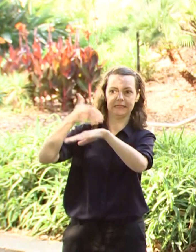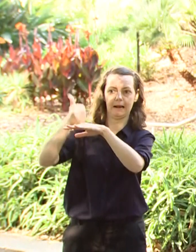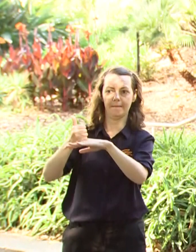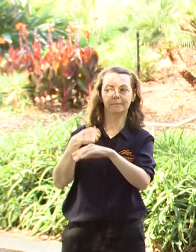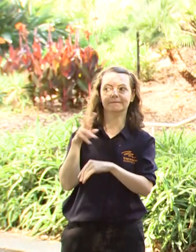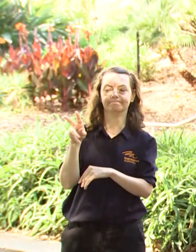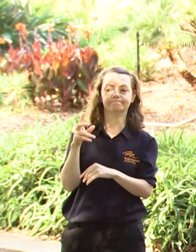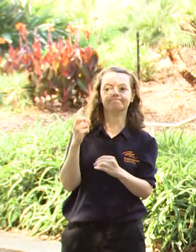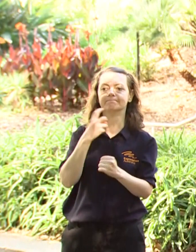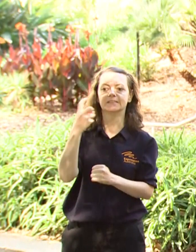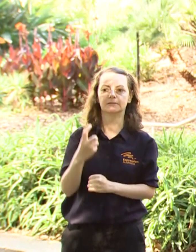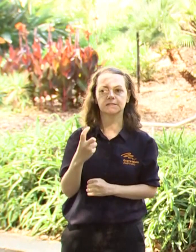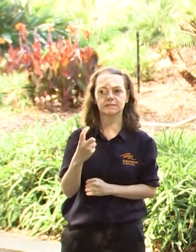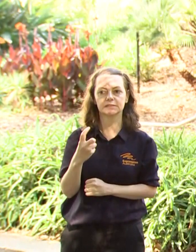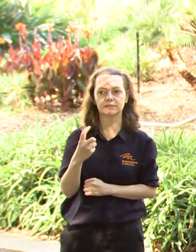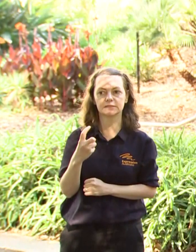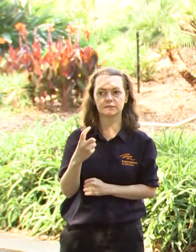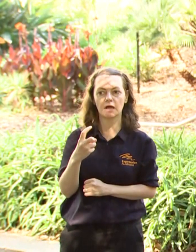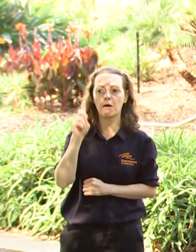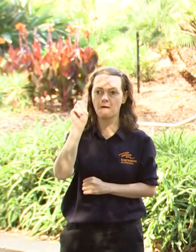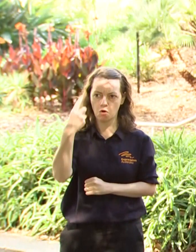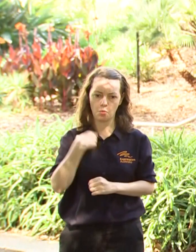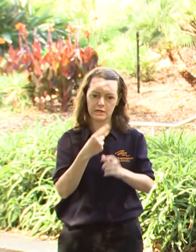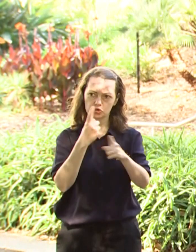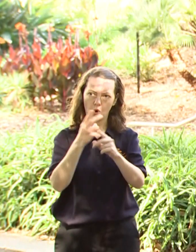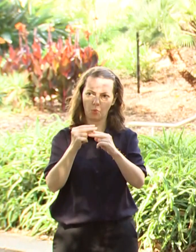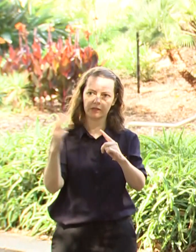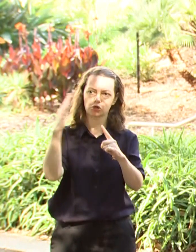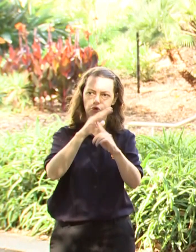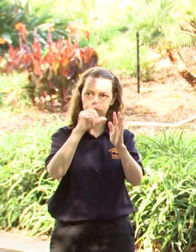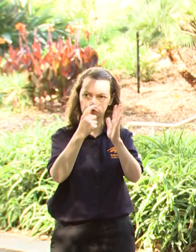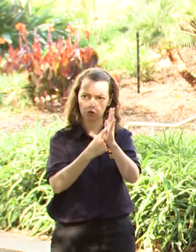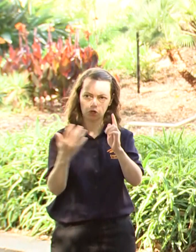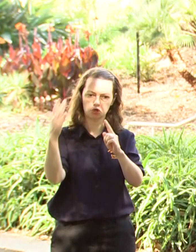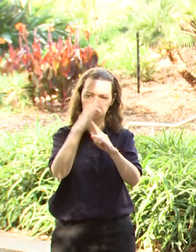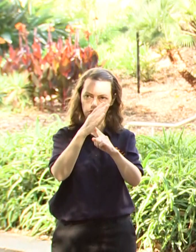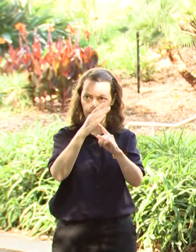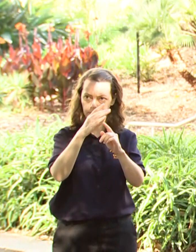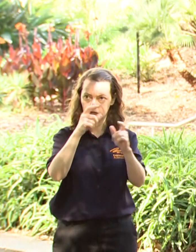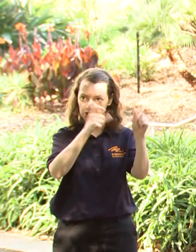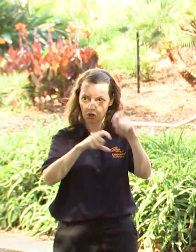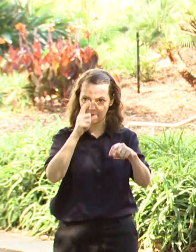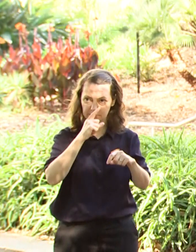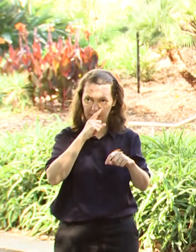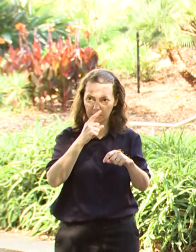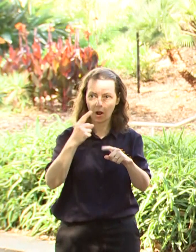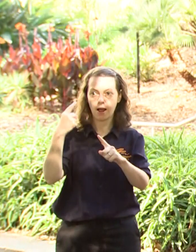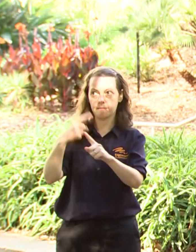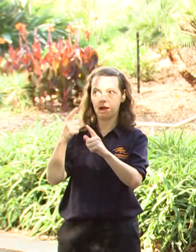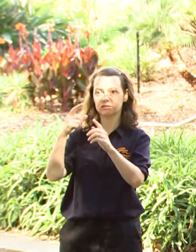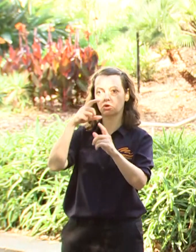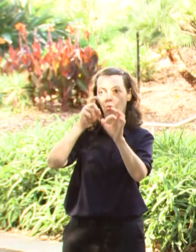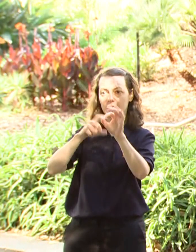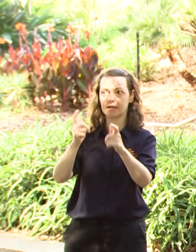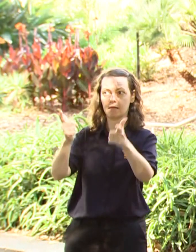be based on what's actually happening, the epidemiological picture on the ground in the Greater Brisbane area. And as soon as we can possibly give advice, which